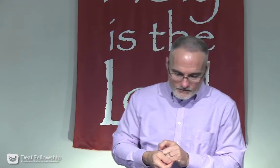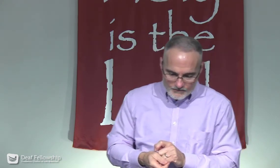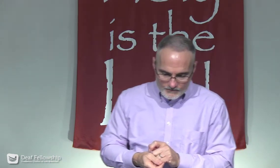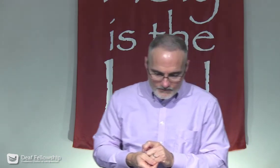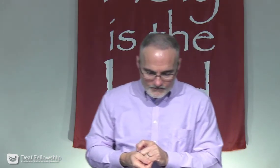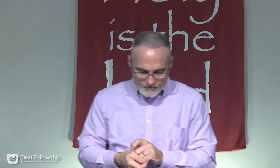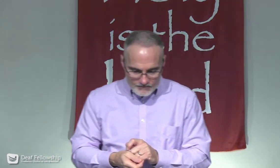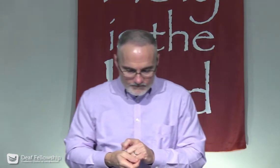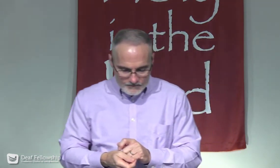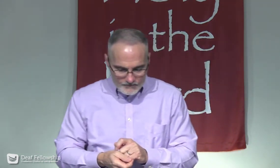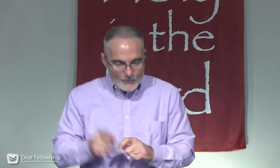change.